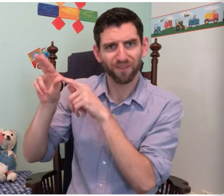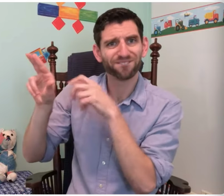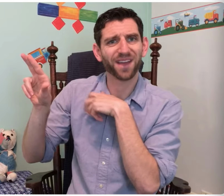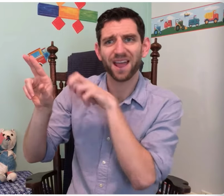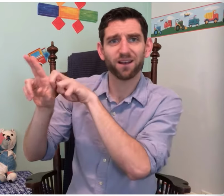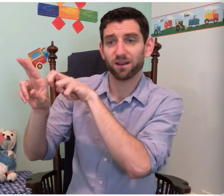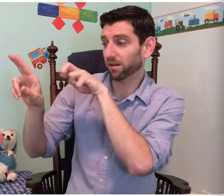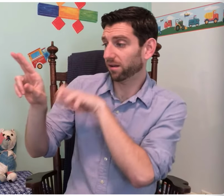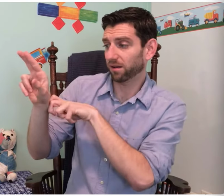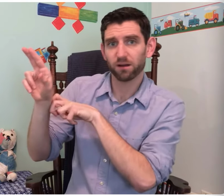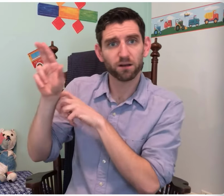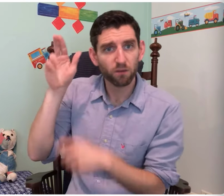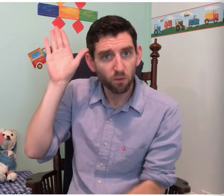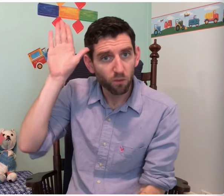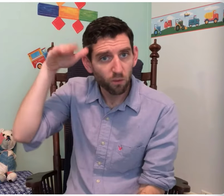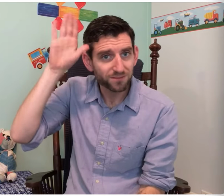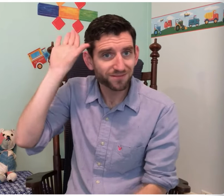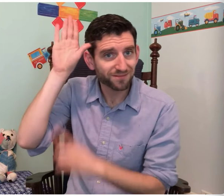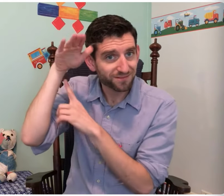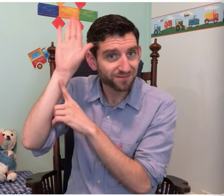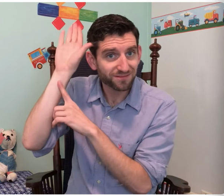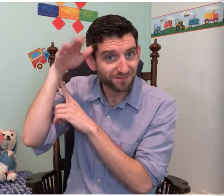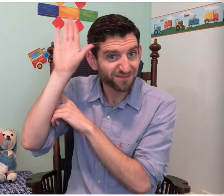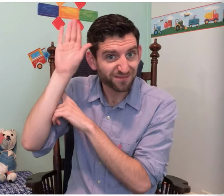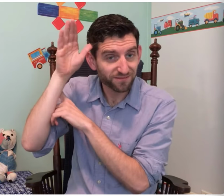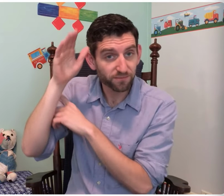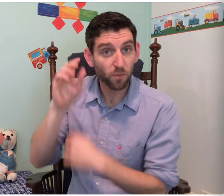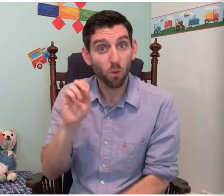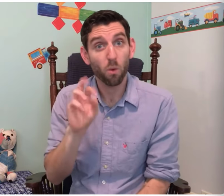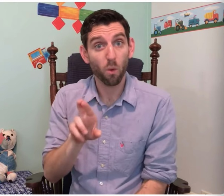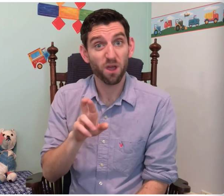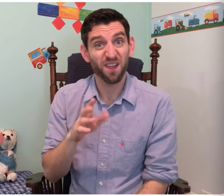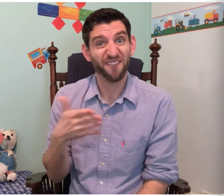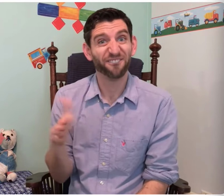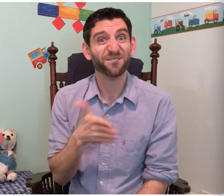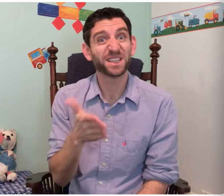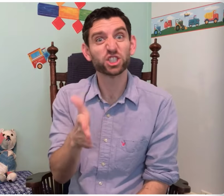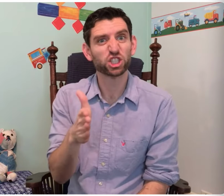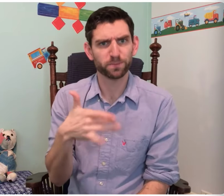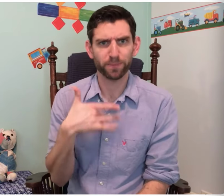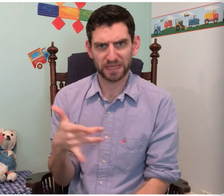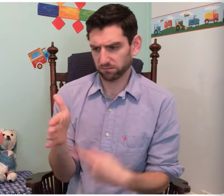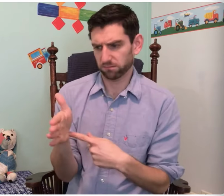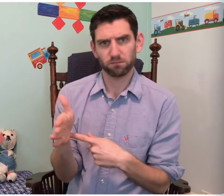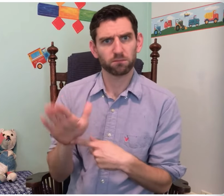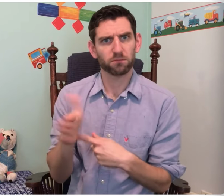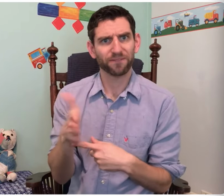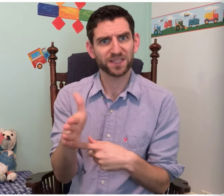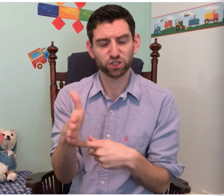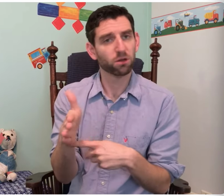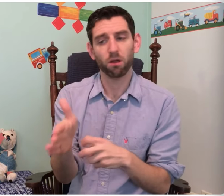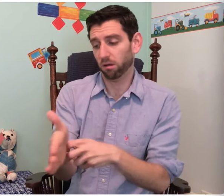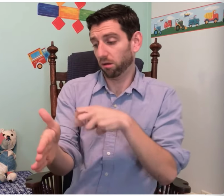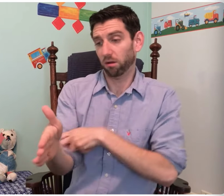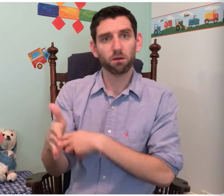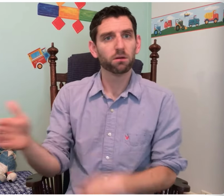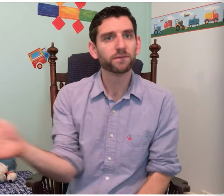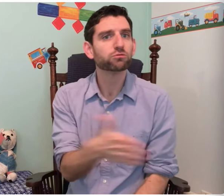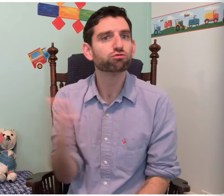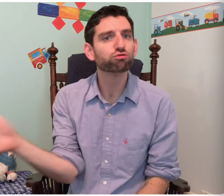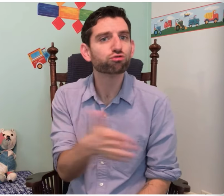your knuckle, which might be hard for them, so they'll use their wrist and sign horse like this. Another example is